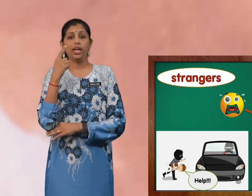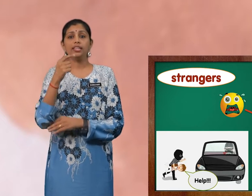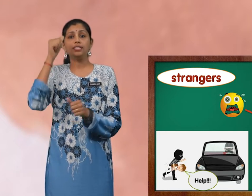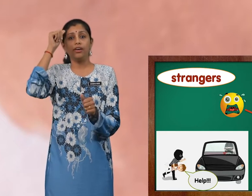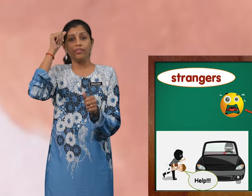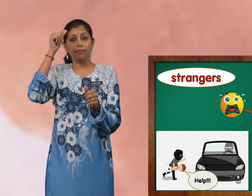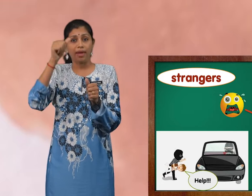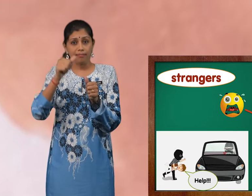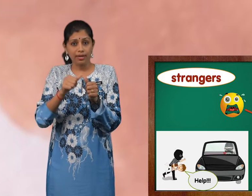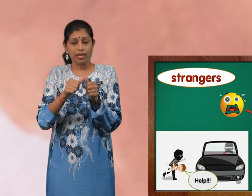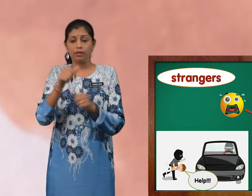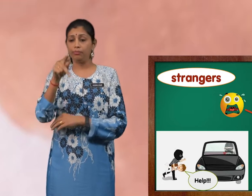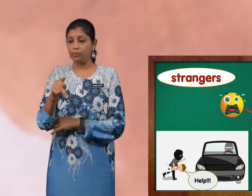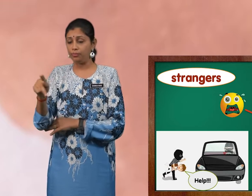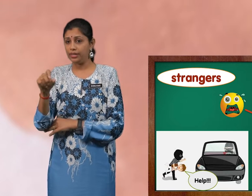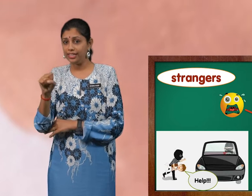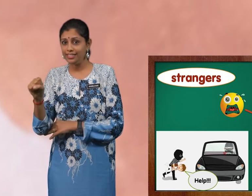Always remember, pupils,